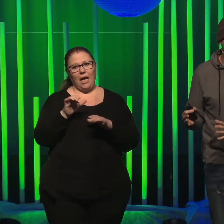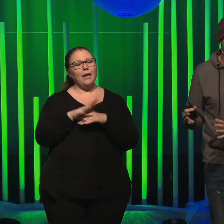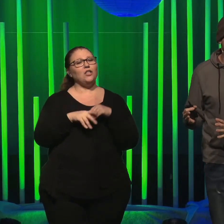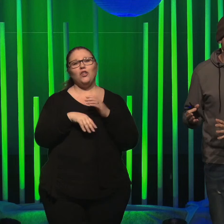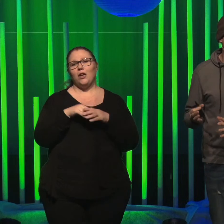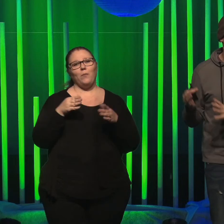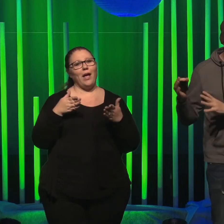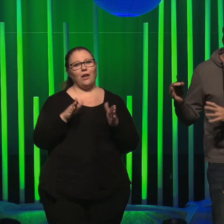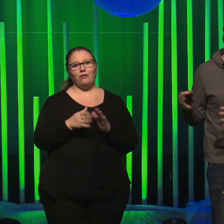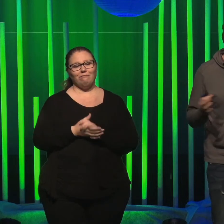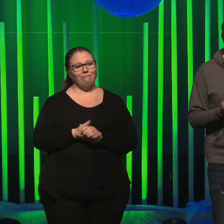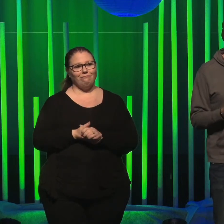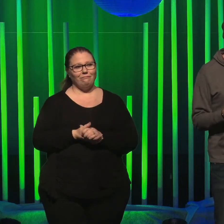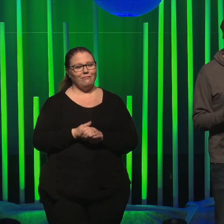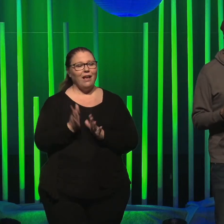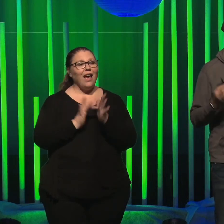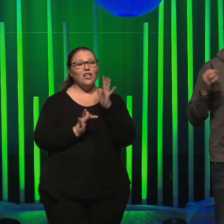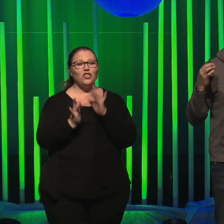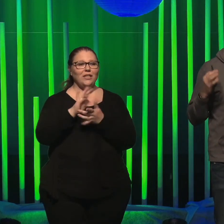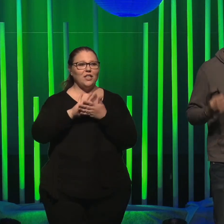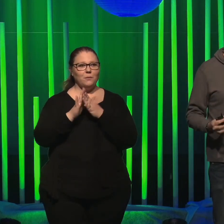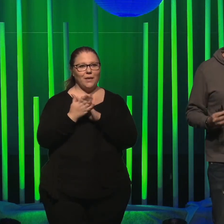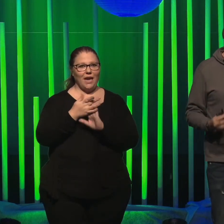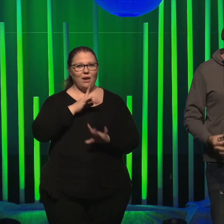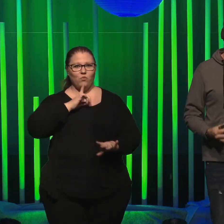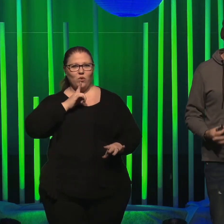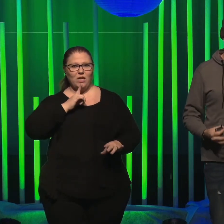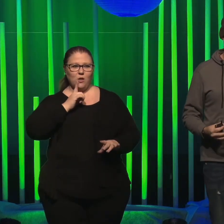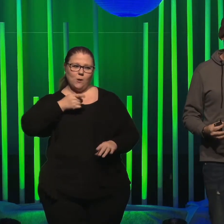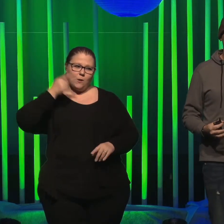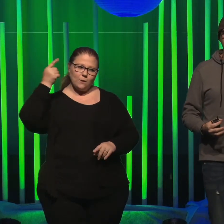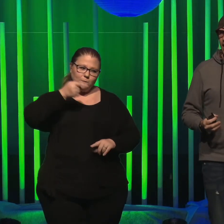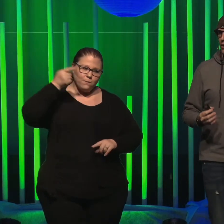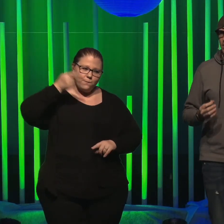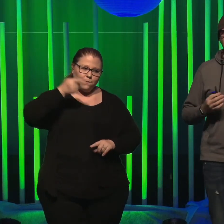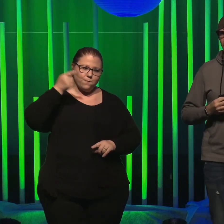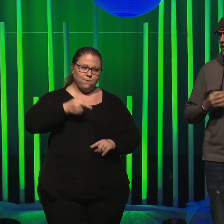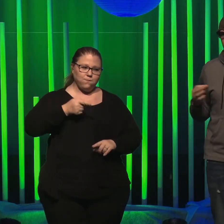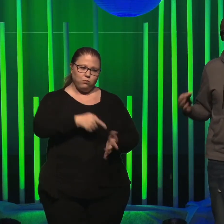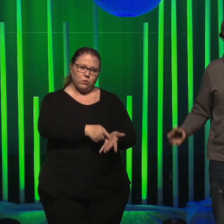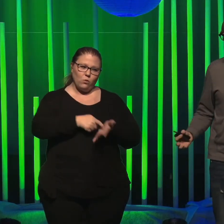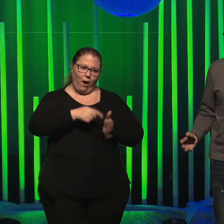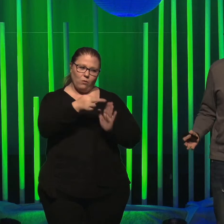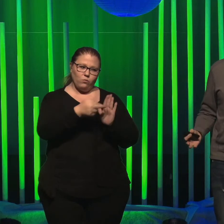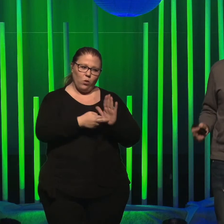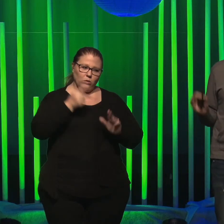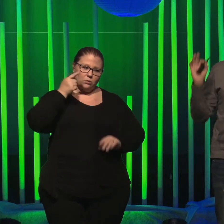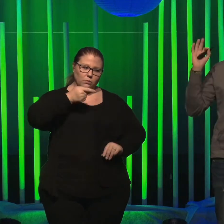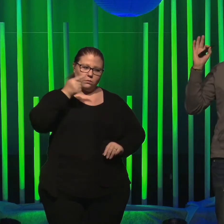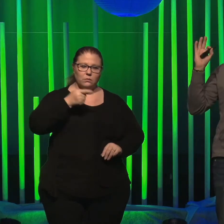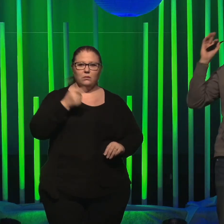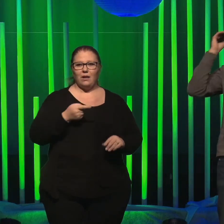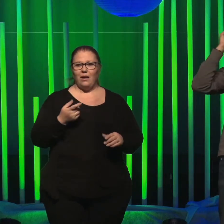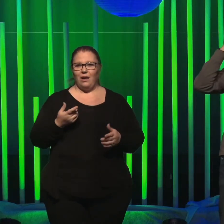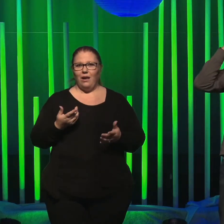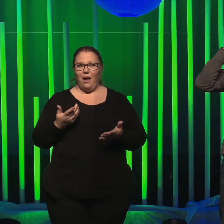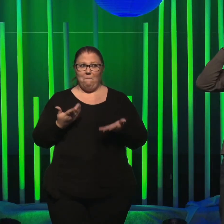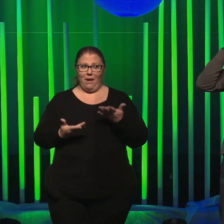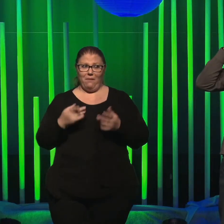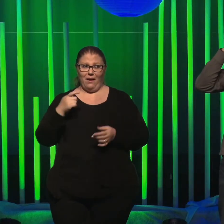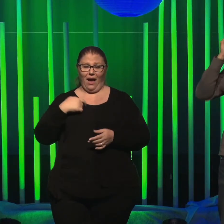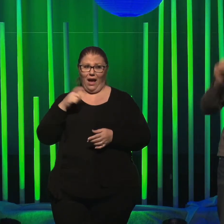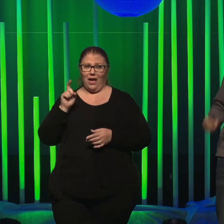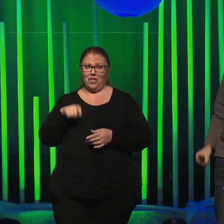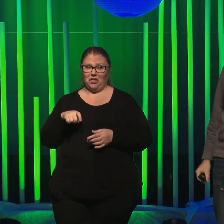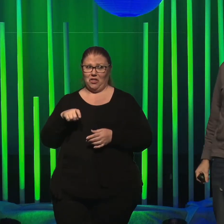manner. And like Jesus became very much a taskmaster. And there was nothing gentle about it. And it's like, maybe I should revisit this whole